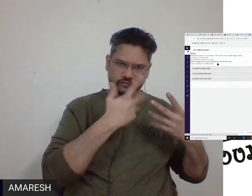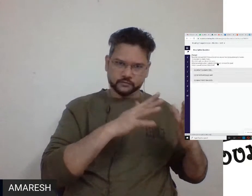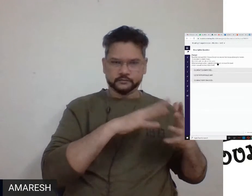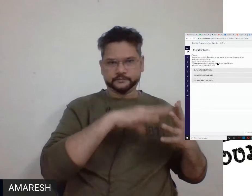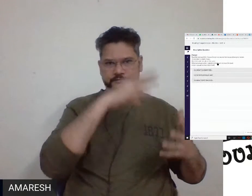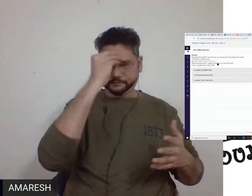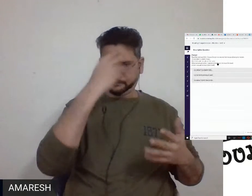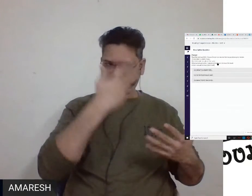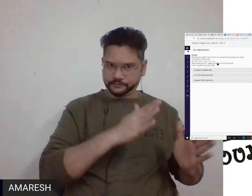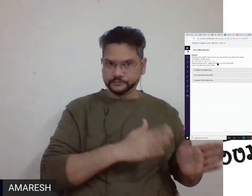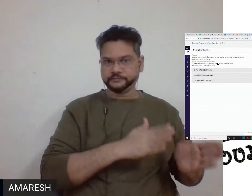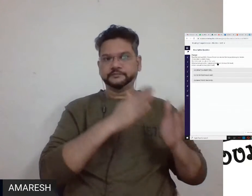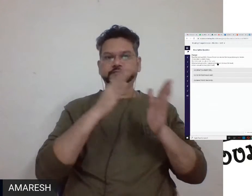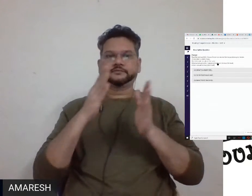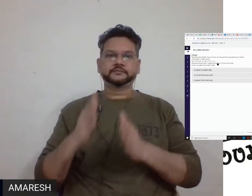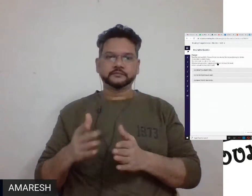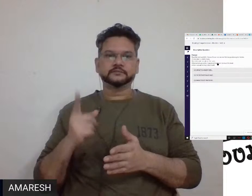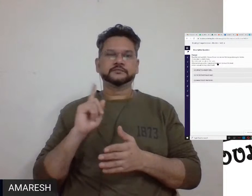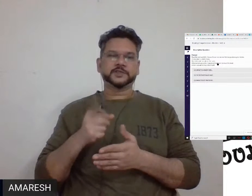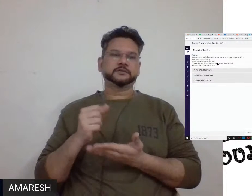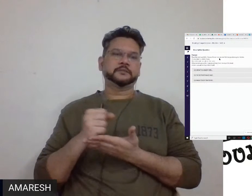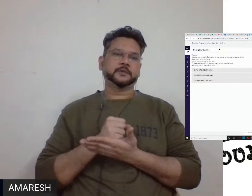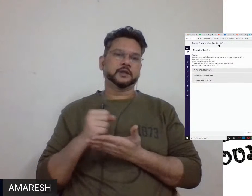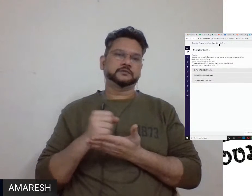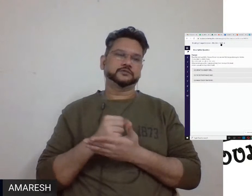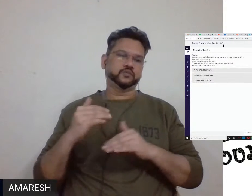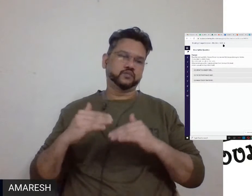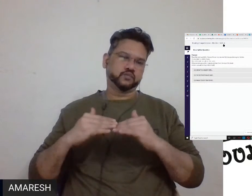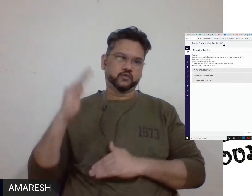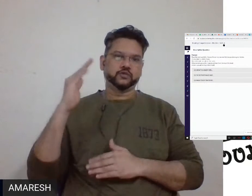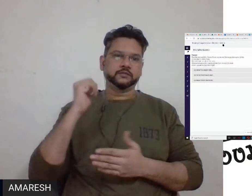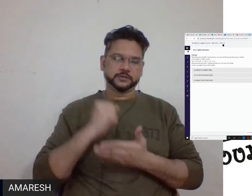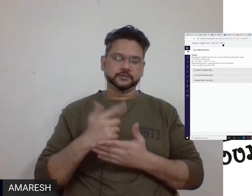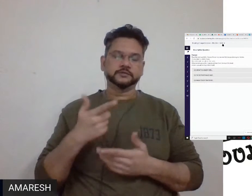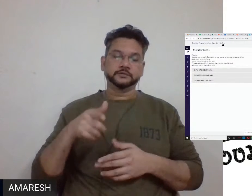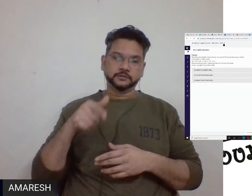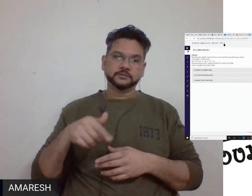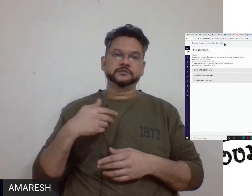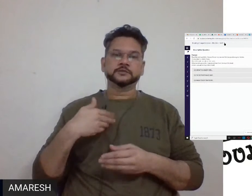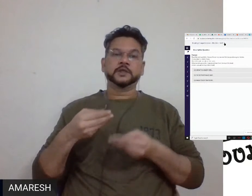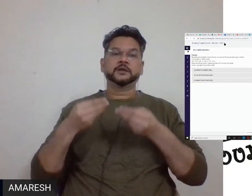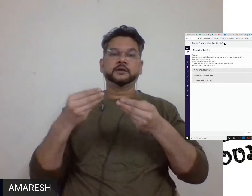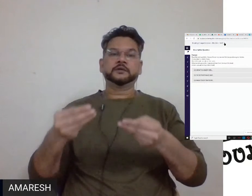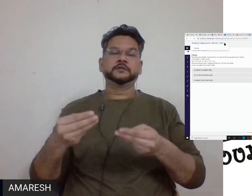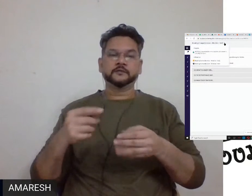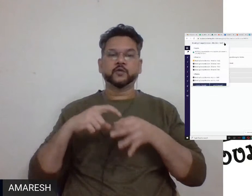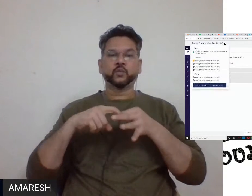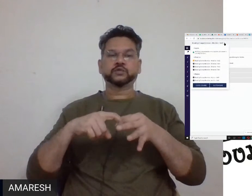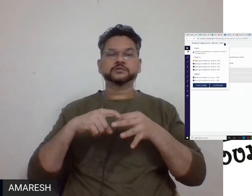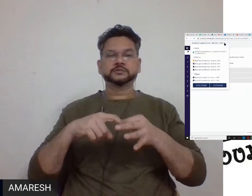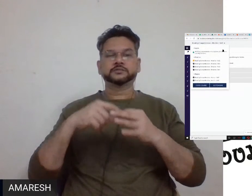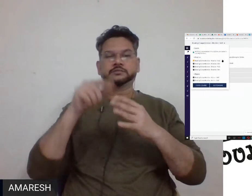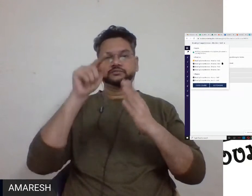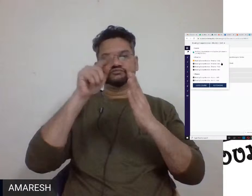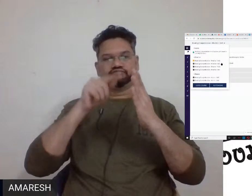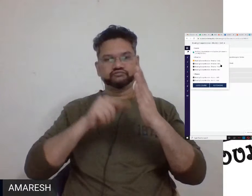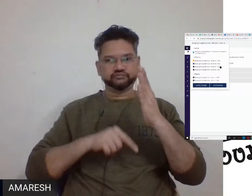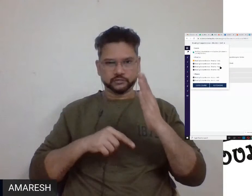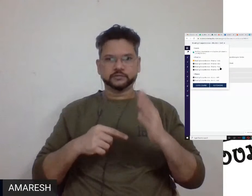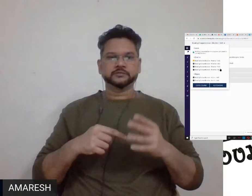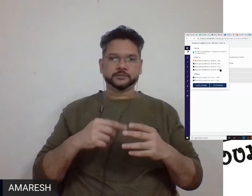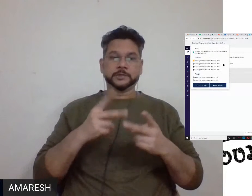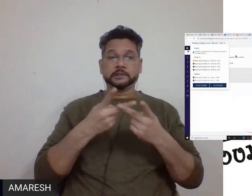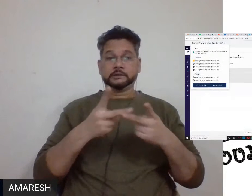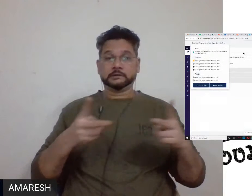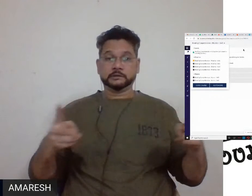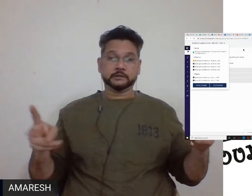as much as possible, right? So we are giving them multiple question sets. So this is set one. You can see that there are set two, set three, and set